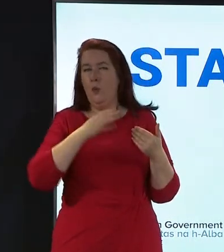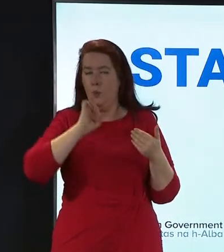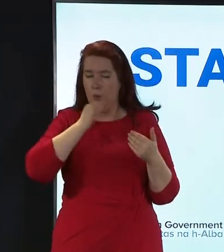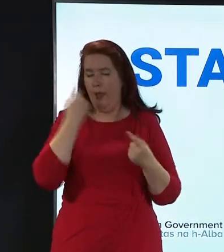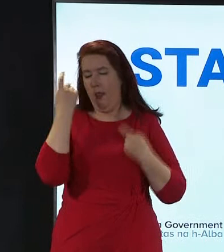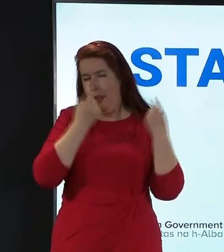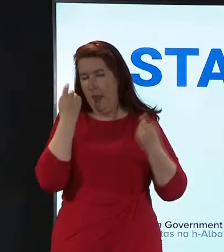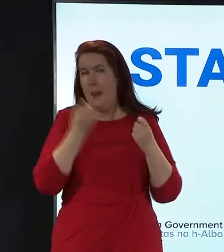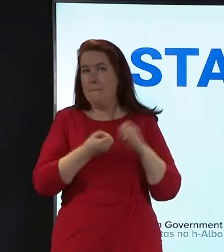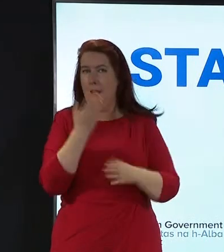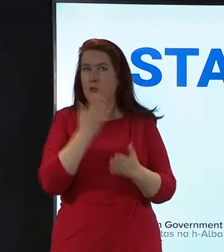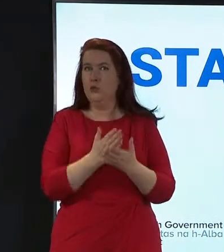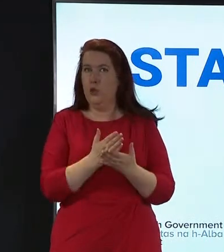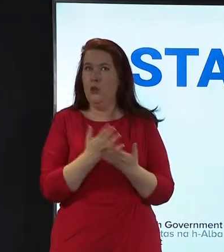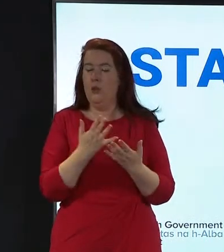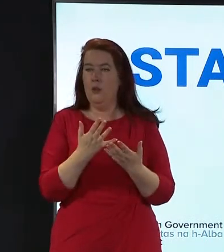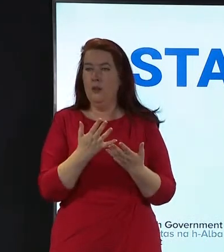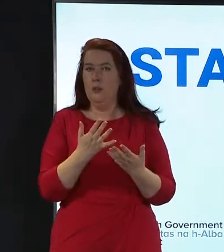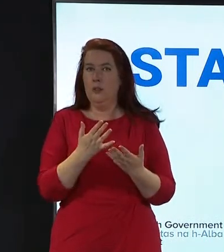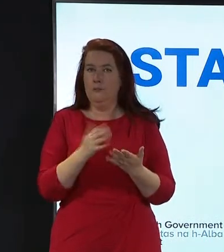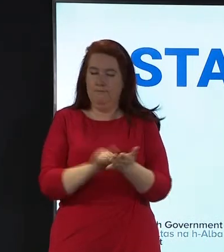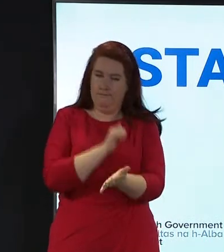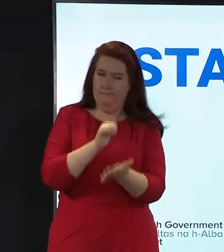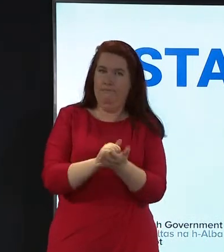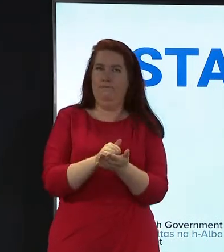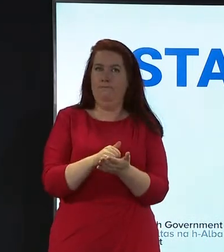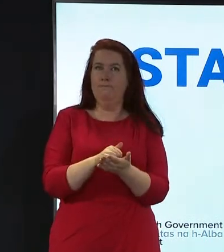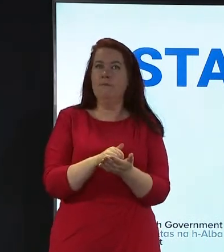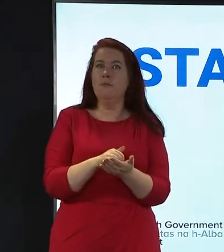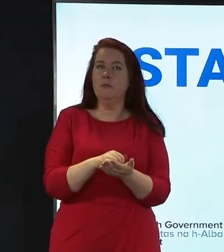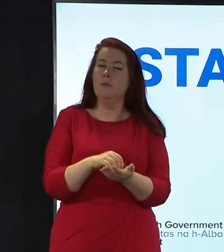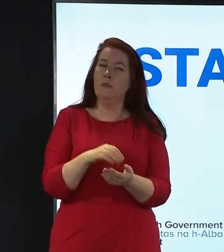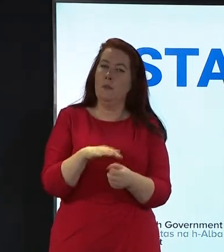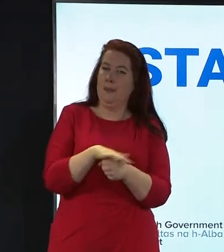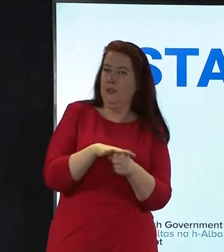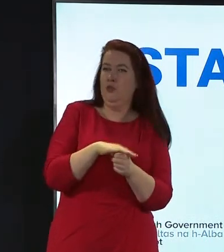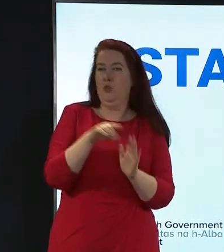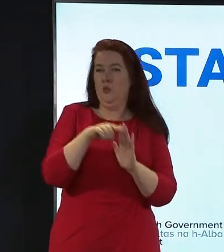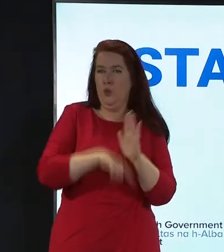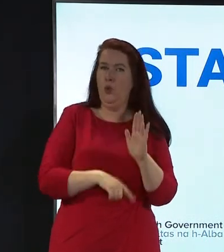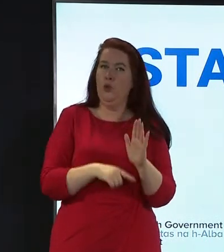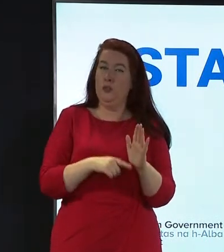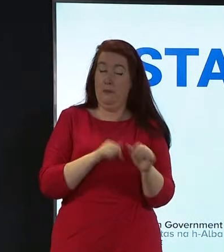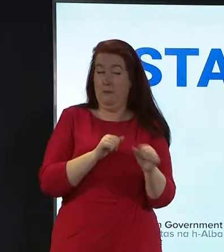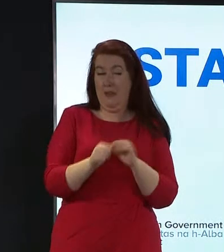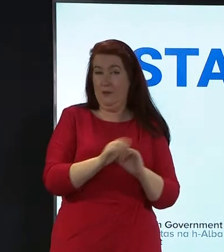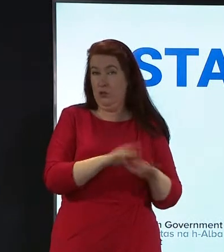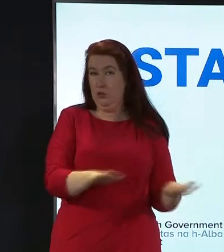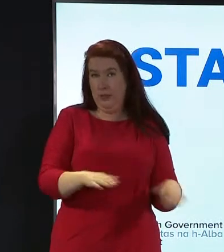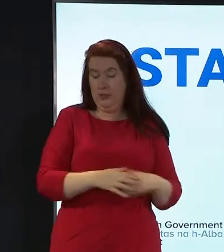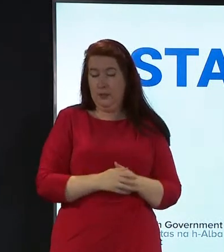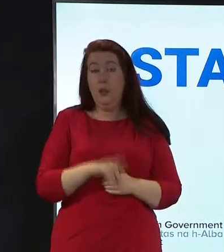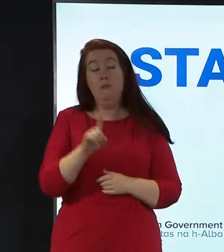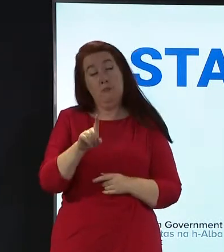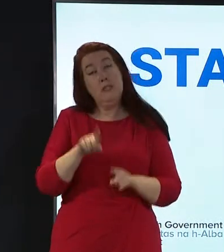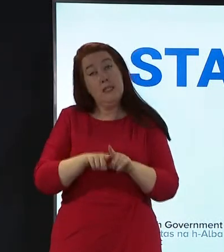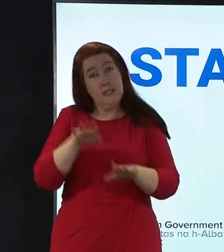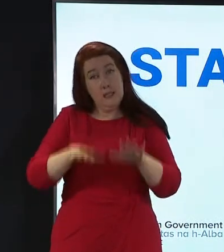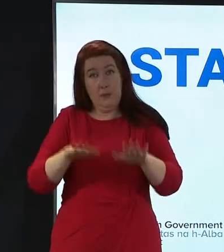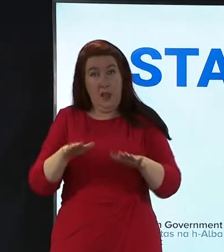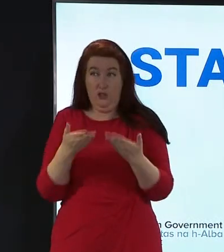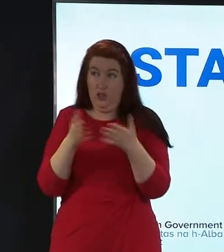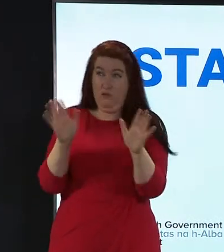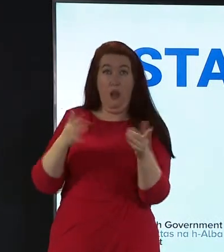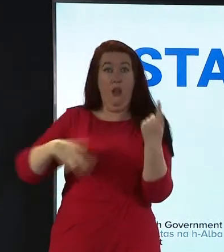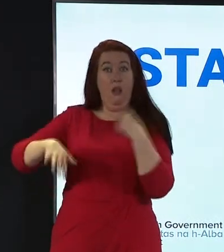to a position that we're confident is the right one for the interests of children overall. There are similar considerations more generally